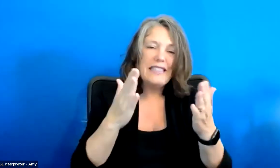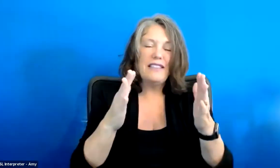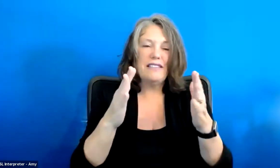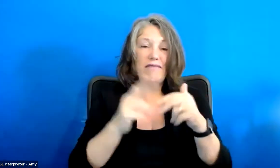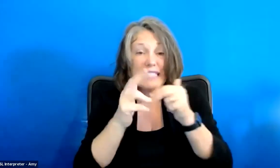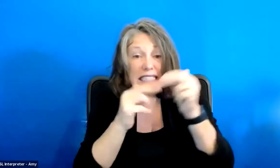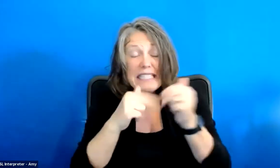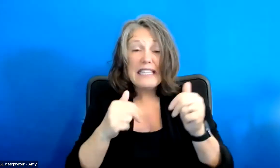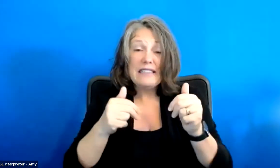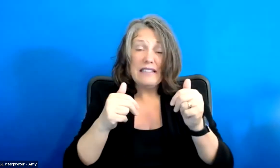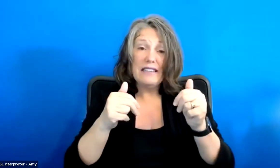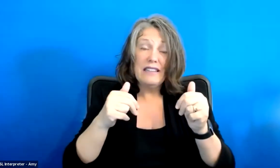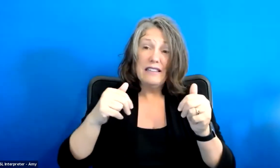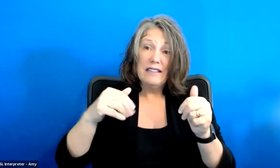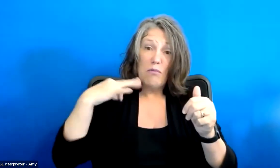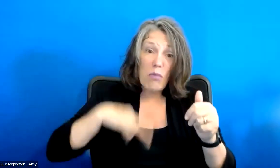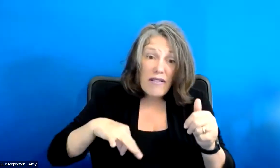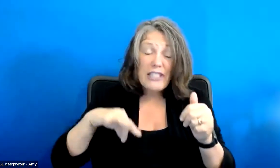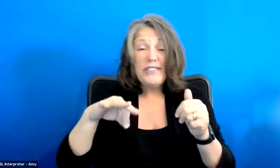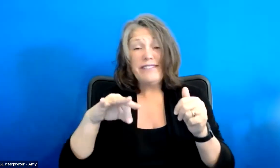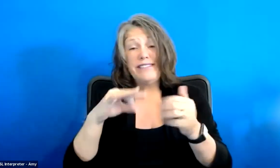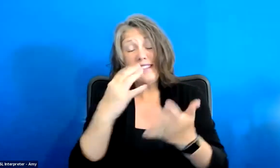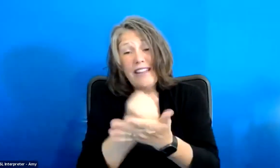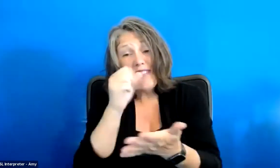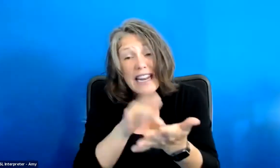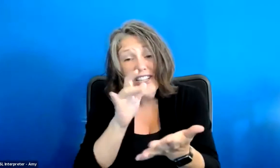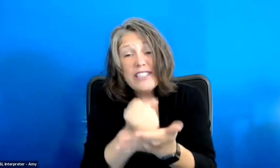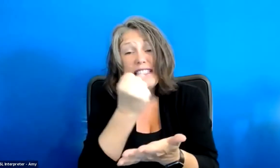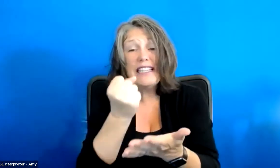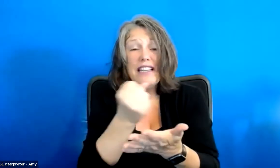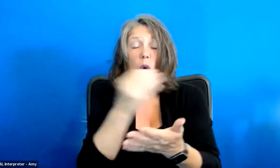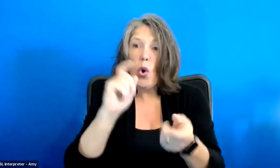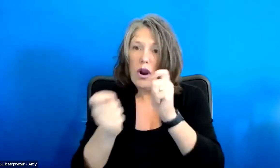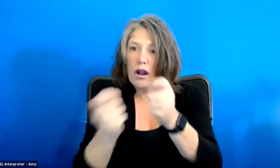Woo. So this is a clear message.